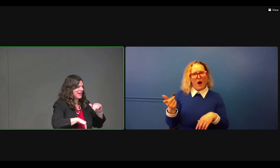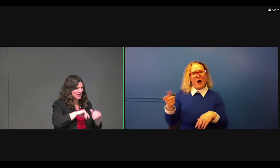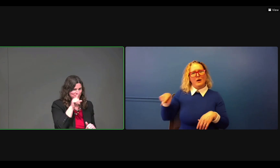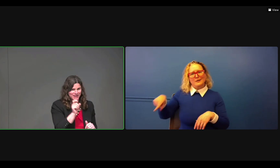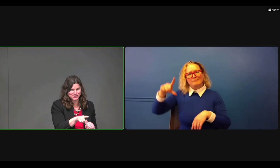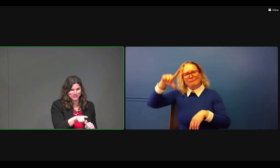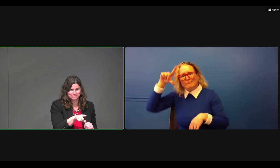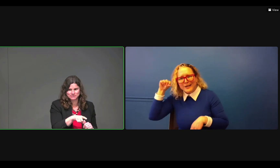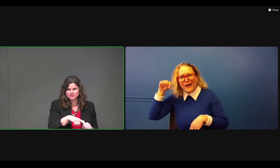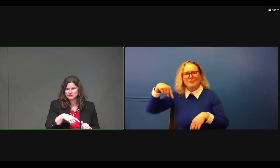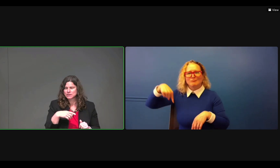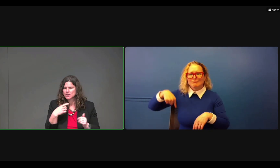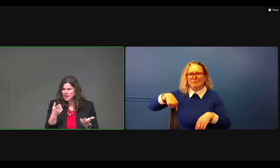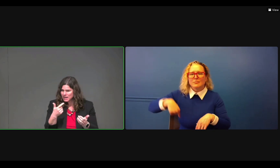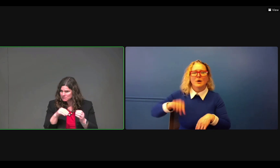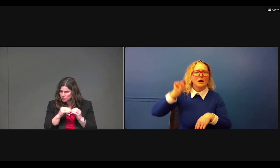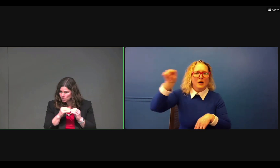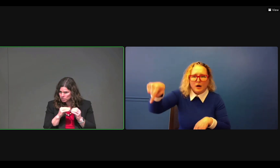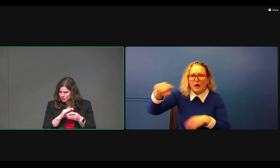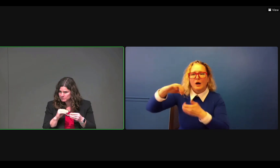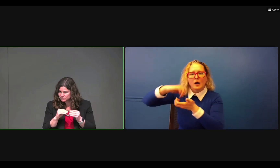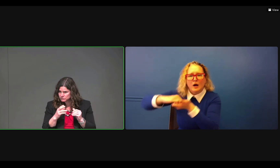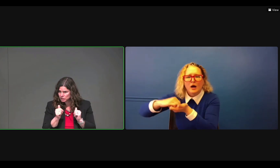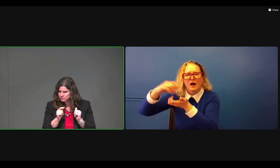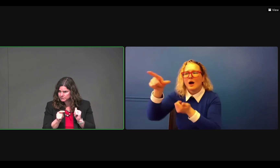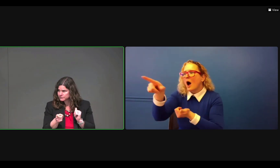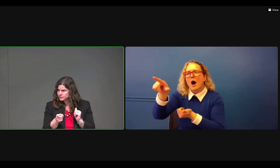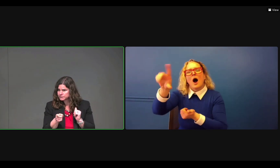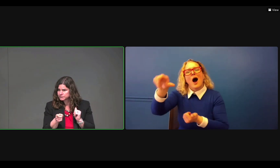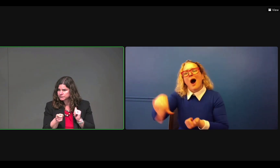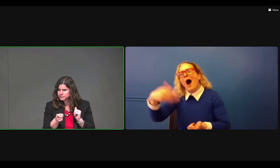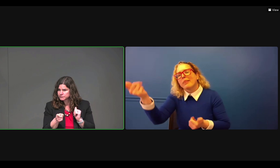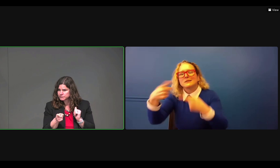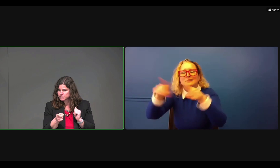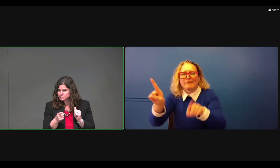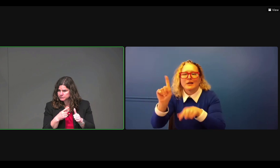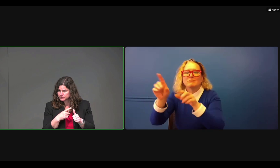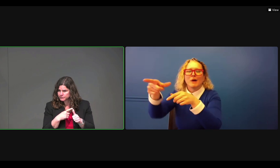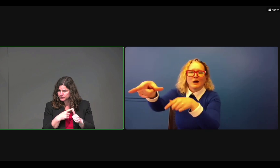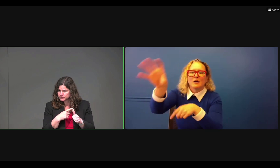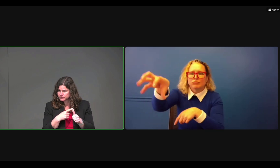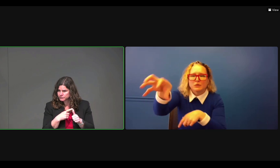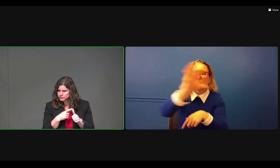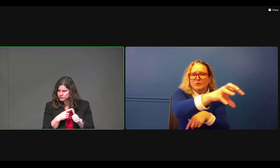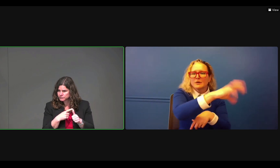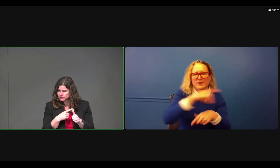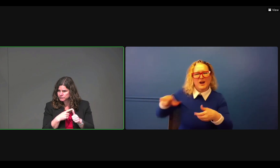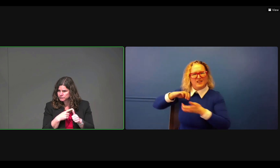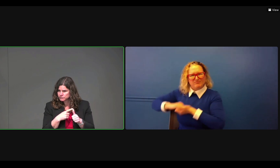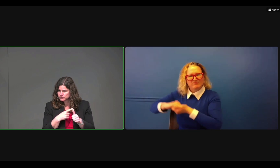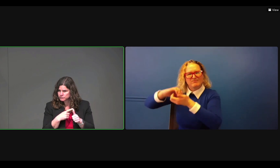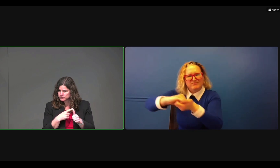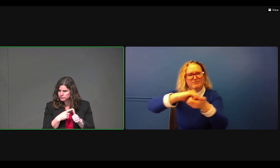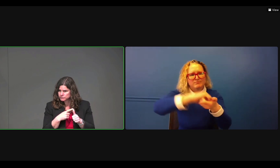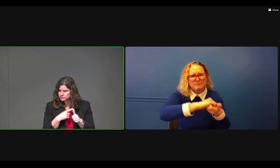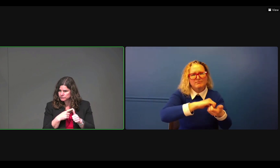It was more of a comment than a question, but he would like to know if you'd be interested in collaborating with his project in particular. And